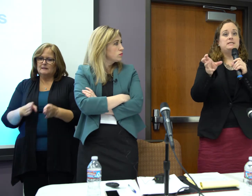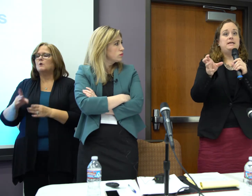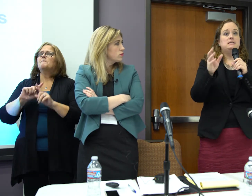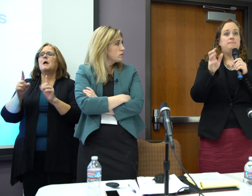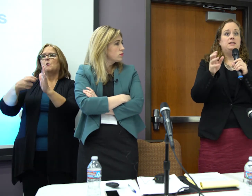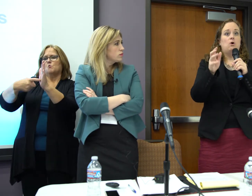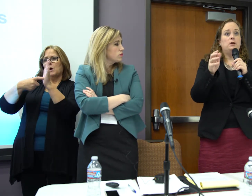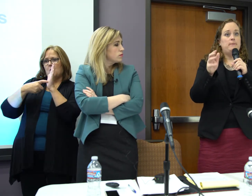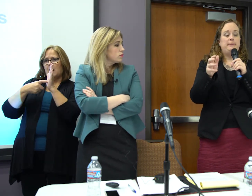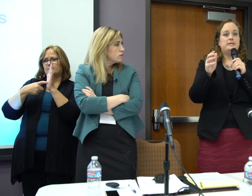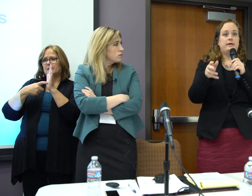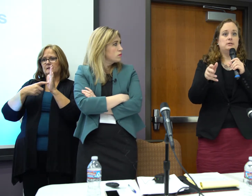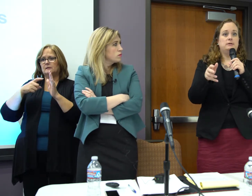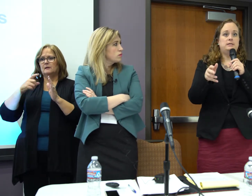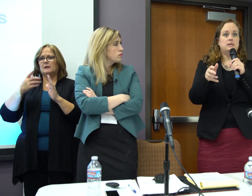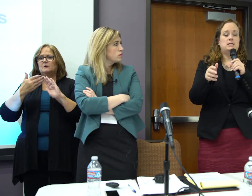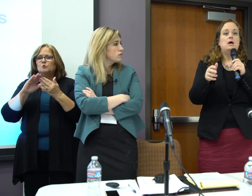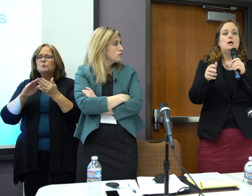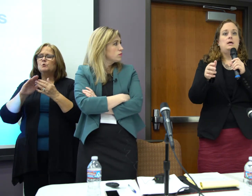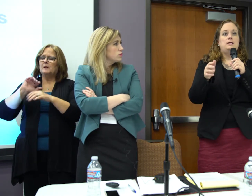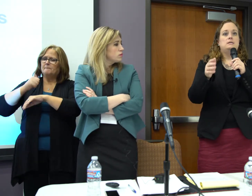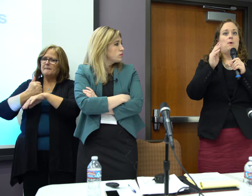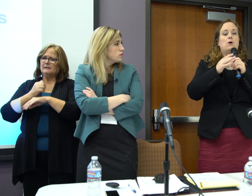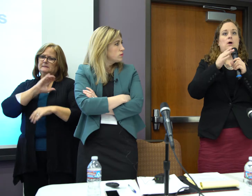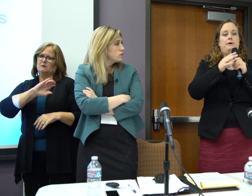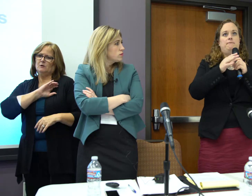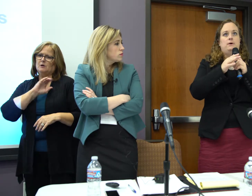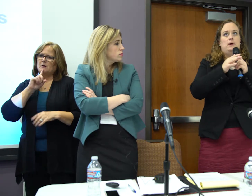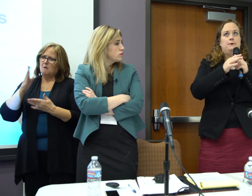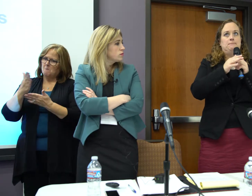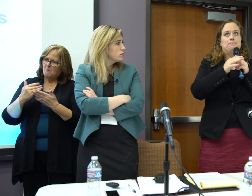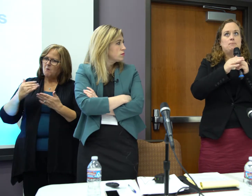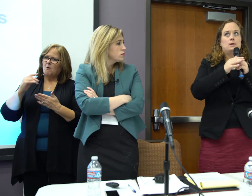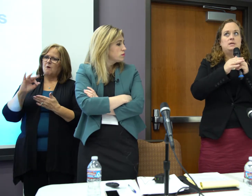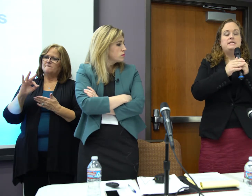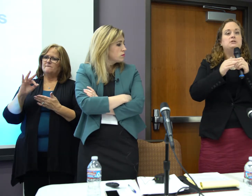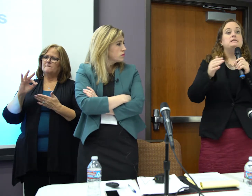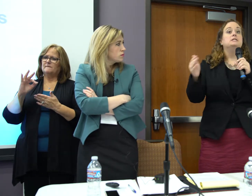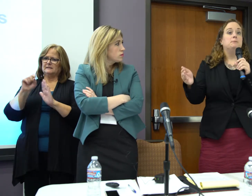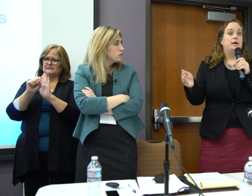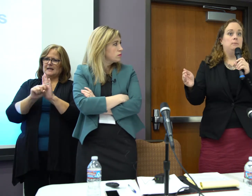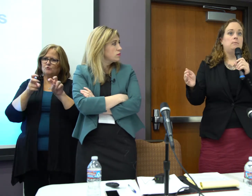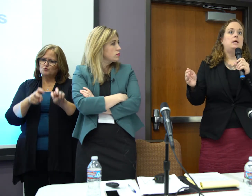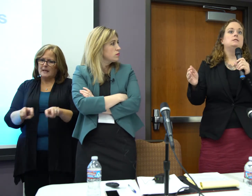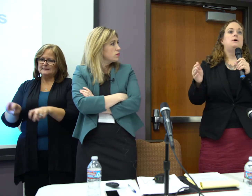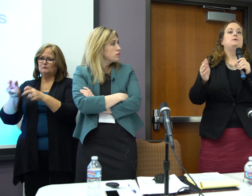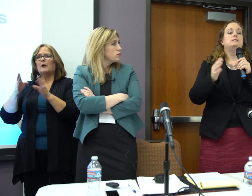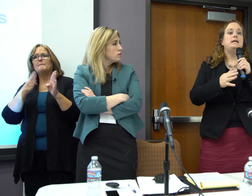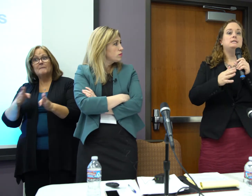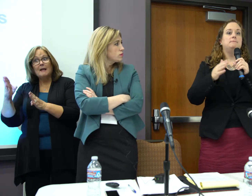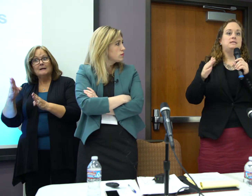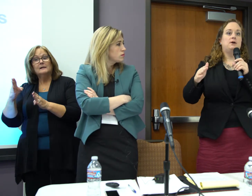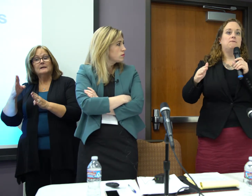requirements of the settings to meet the home and community-based characteristics is part of the state transition plan. And so